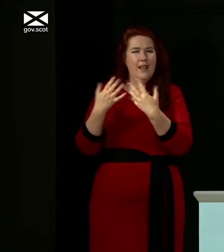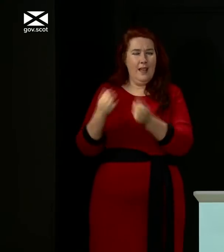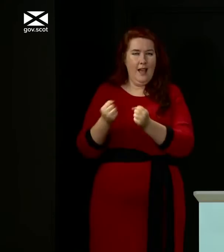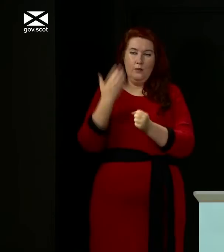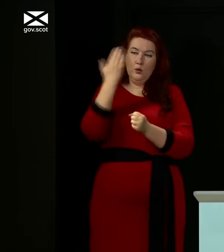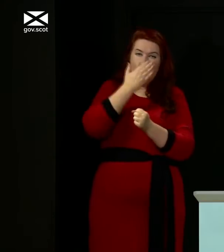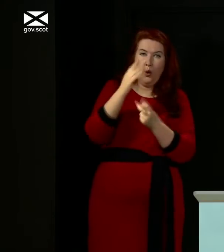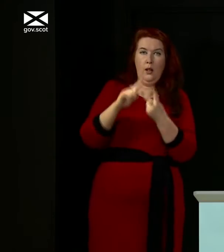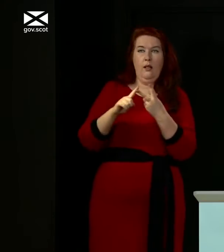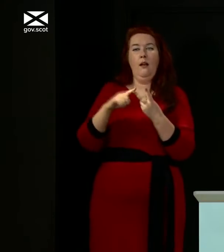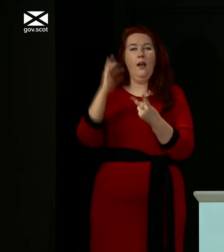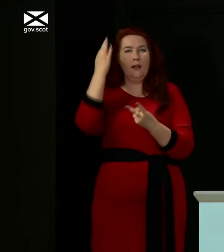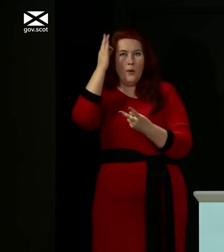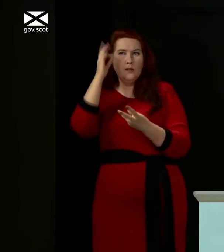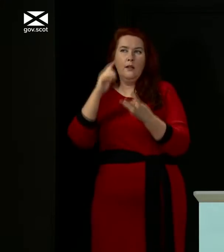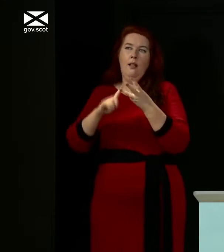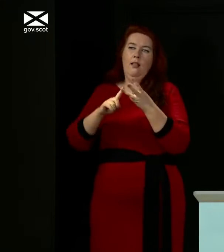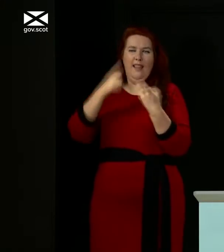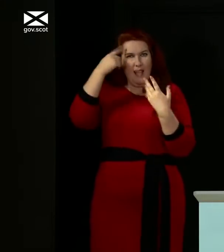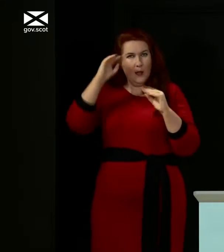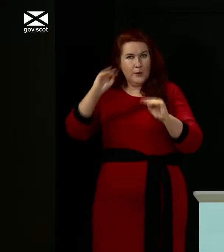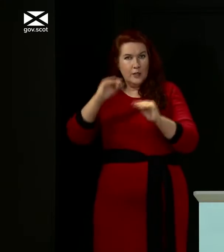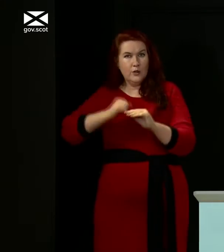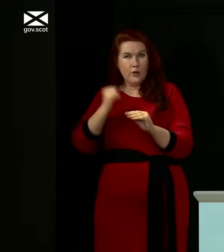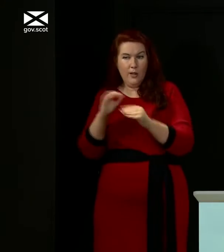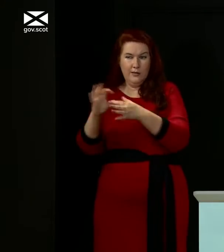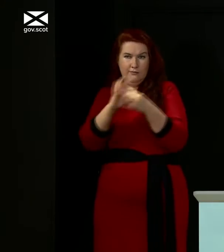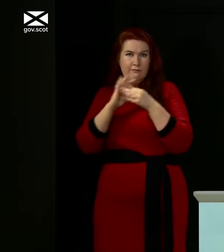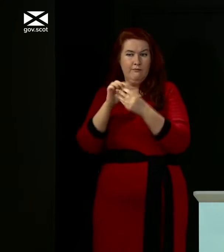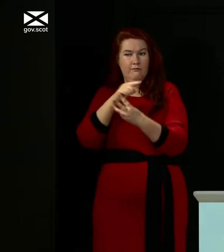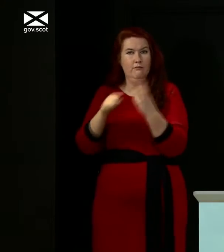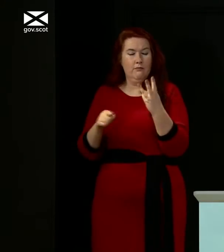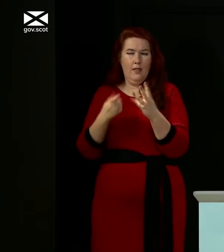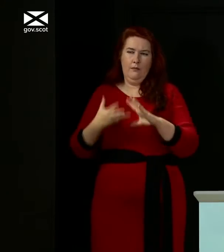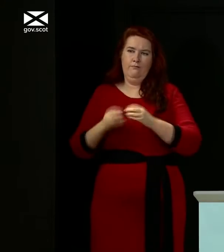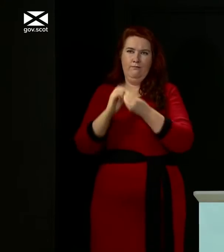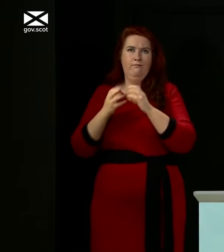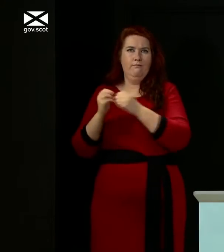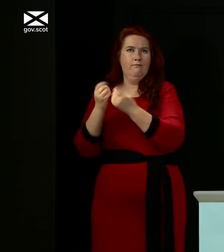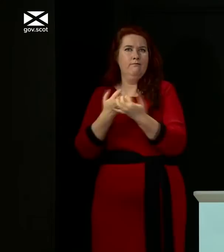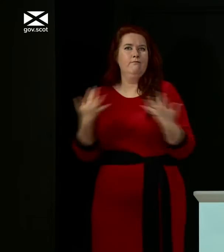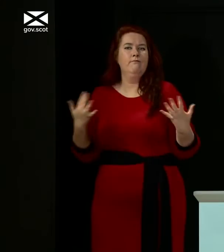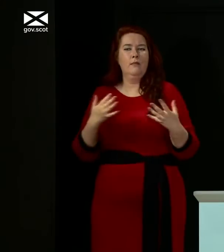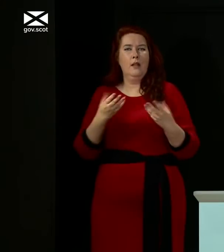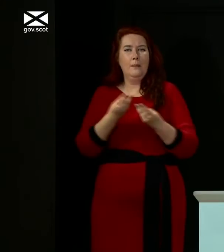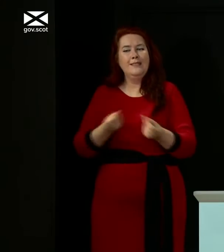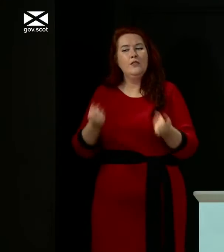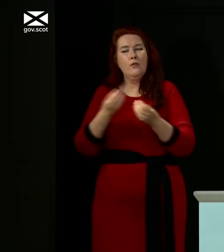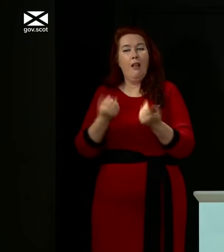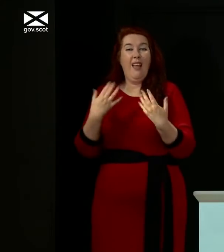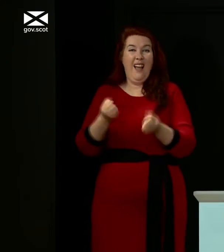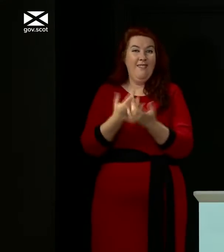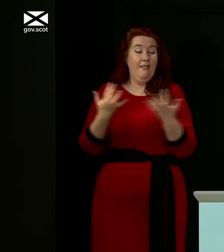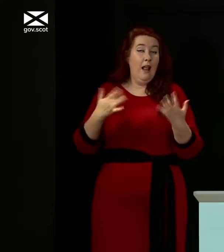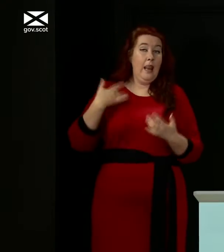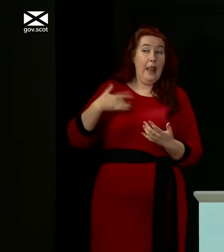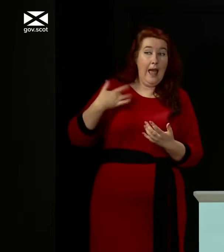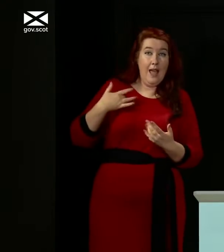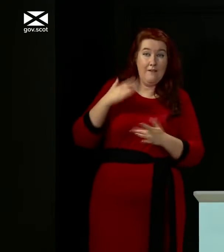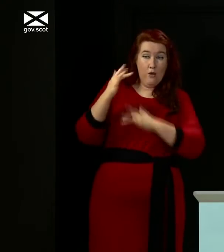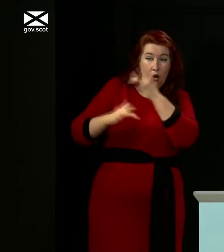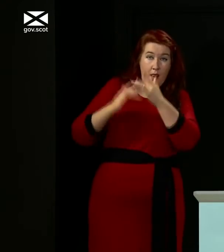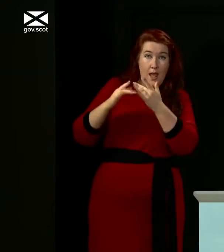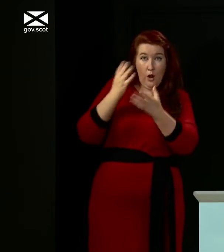schools and local authorities with Education Scotland developing more suites of material. There is more live online learning options